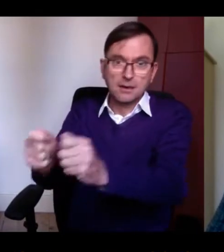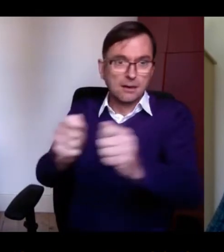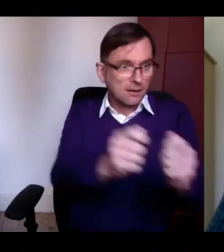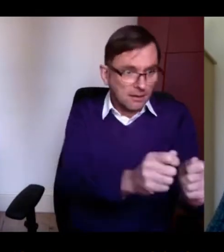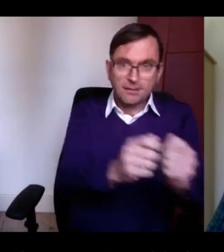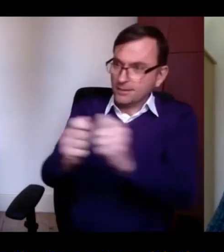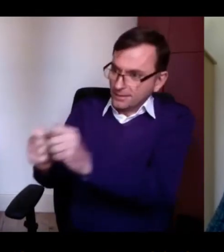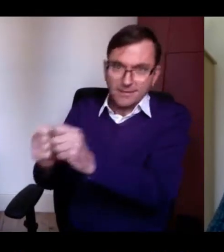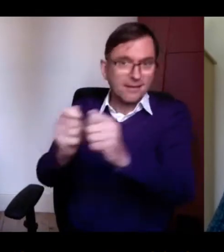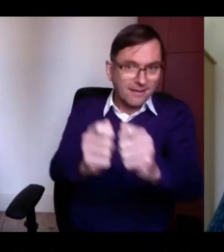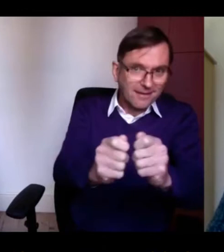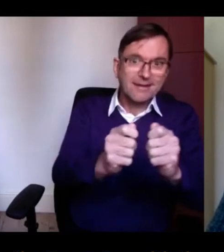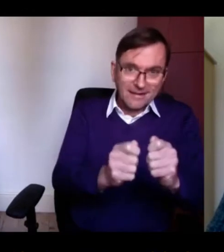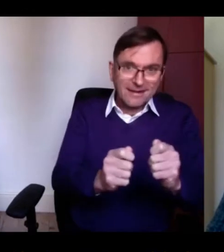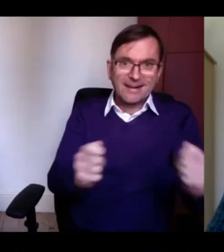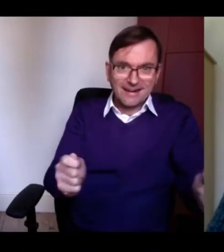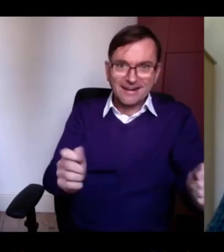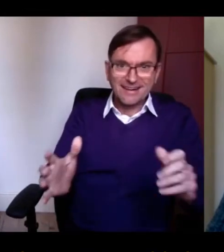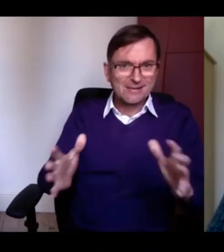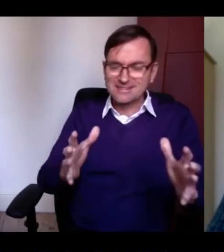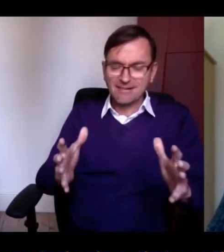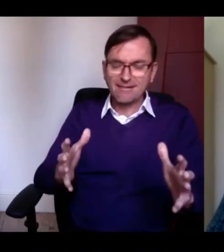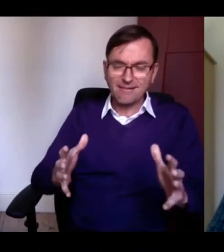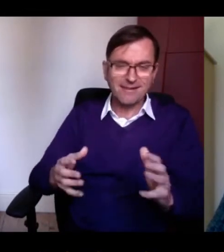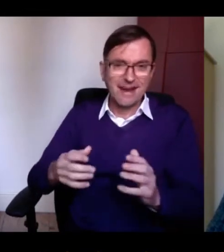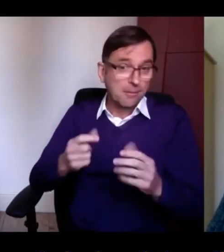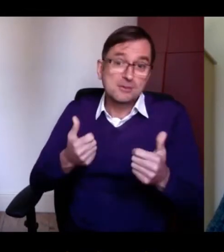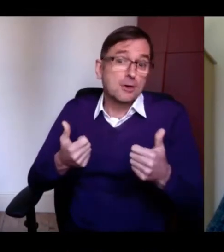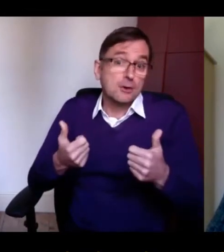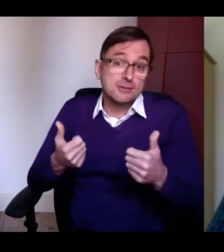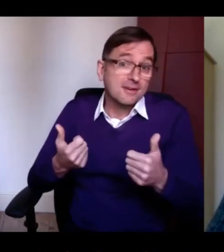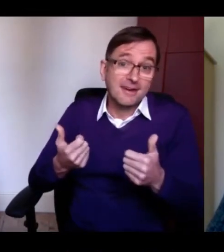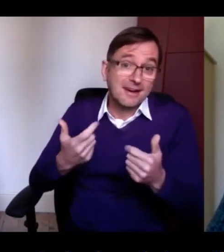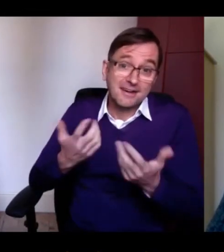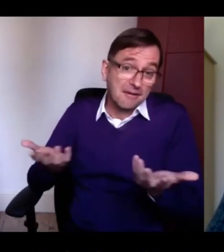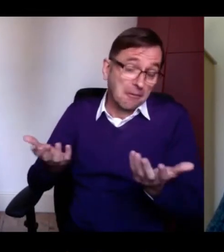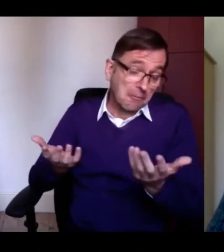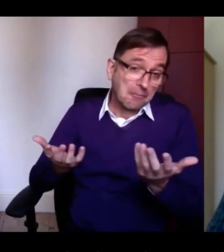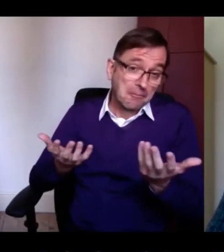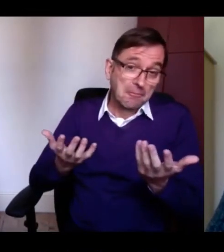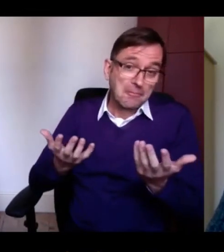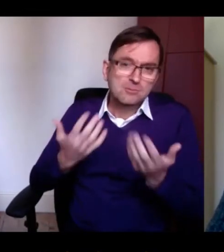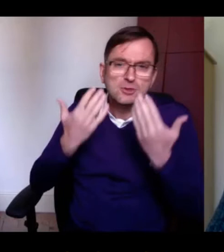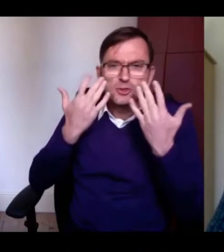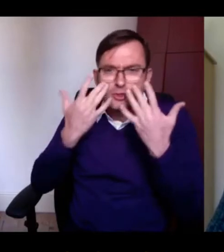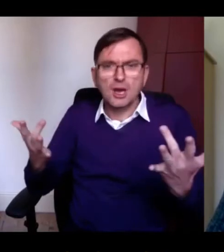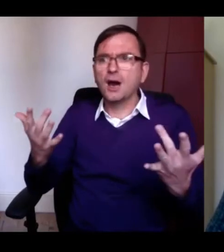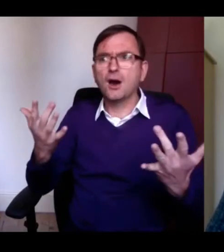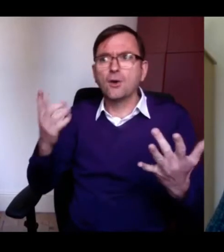pen with the microphone to travel around the room. So it was technology that was the issue, not being disabled. Um,